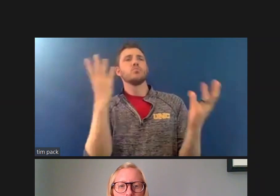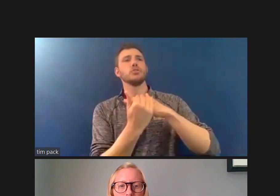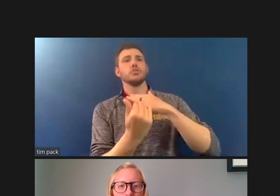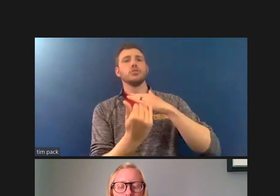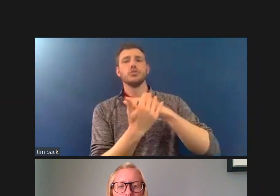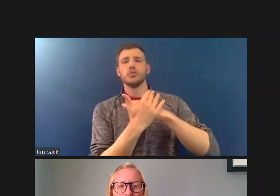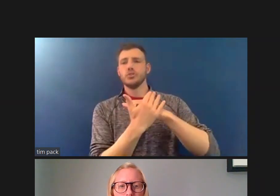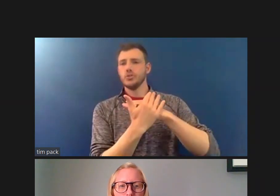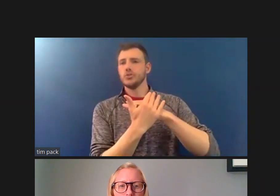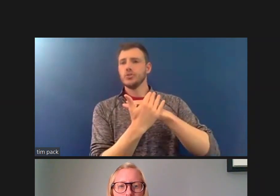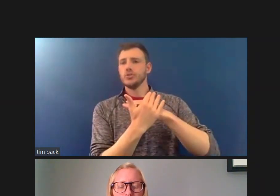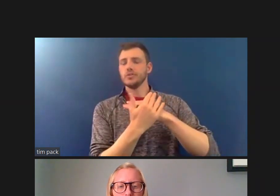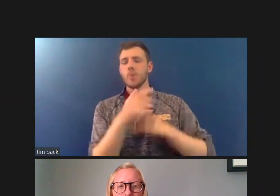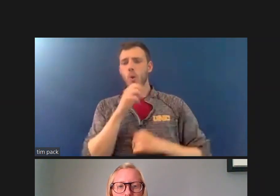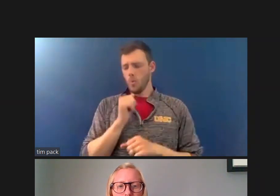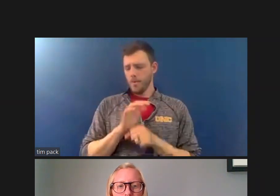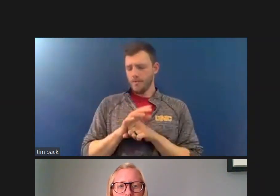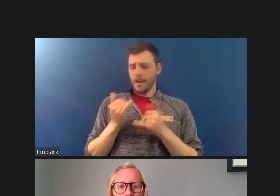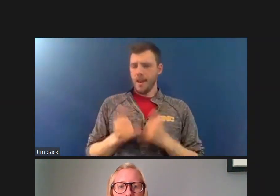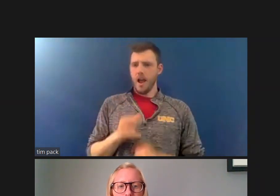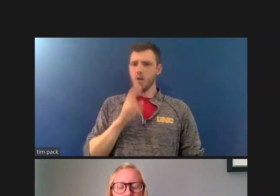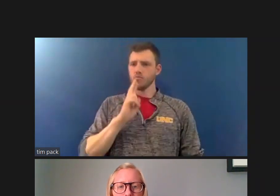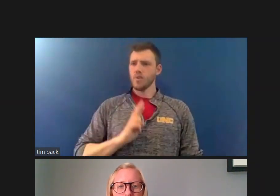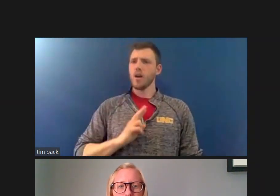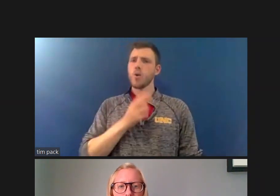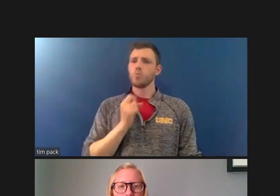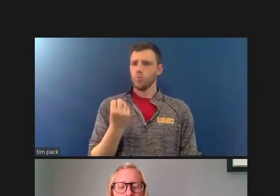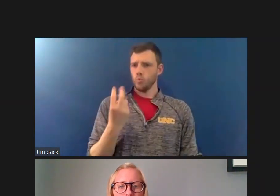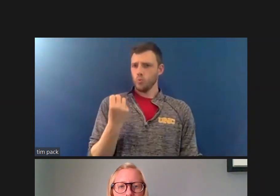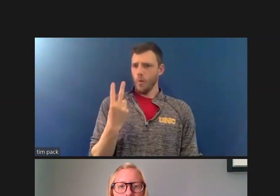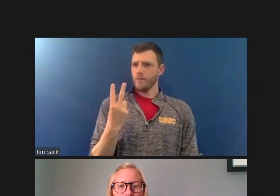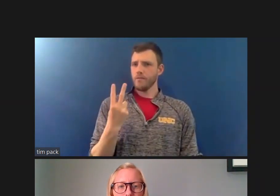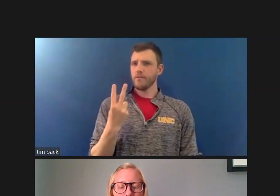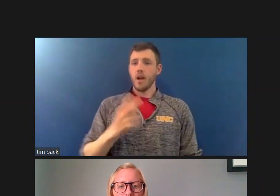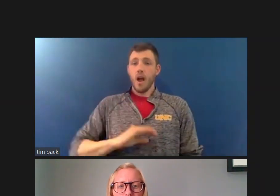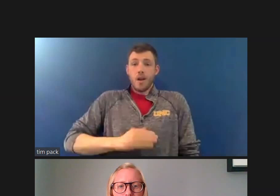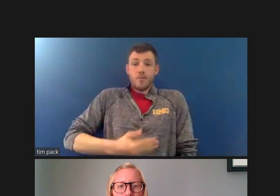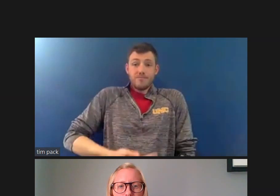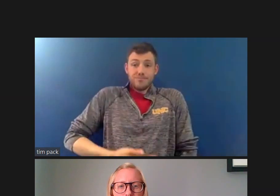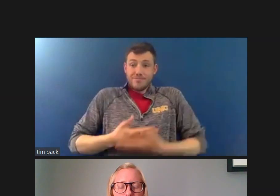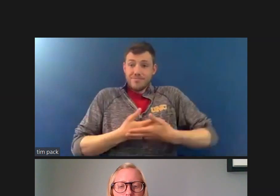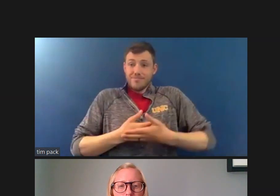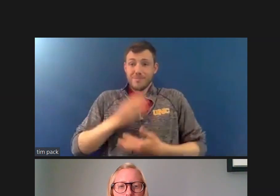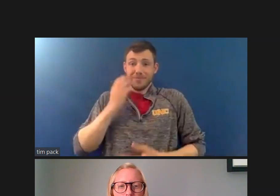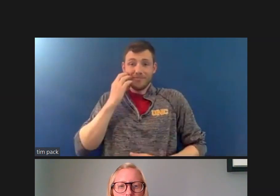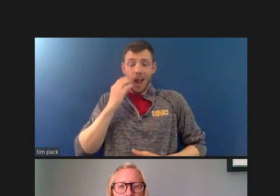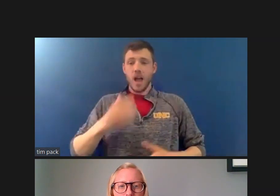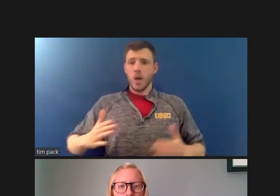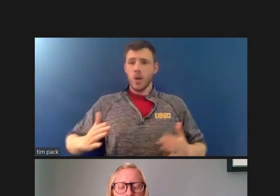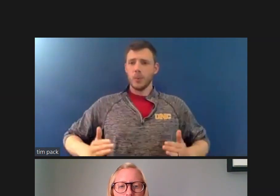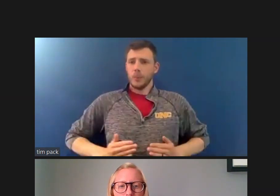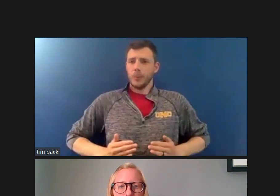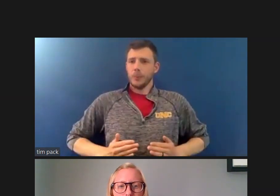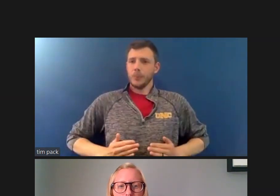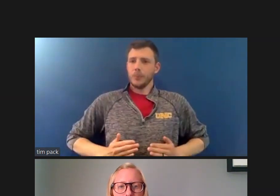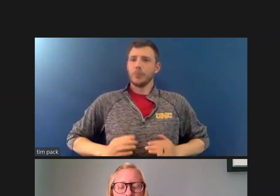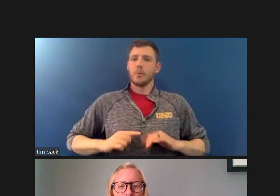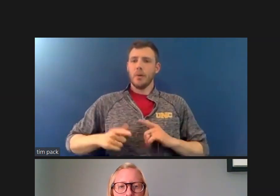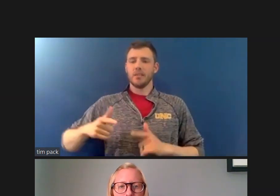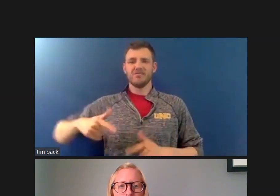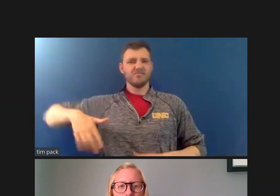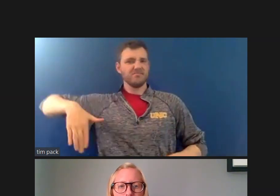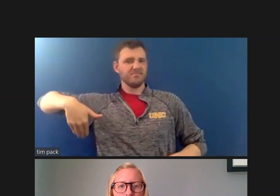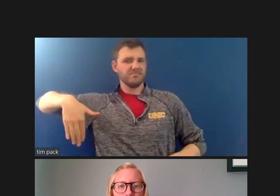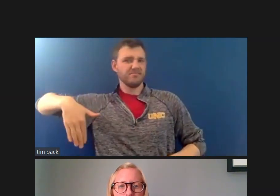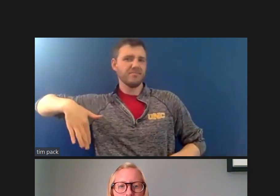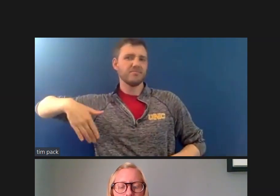lost the prominent tummy of childhood, and not yet old enough for adolescence to have made him awkward. You could see now that he might make a boxer,